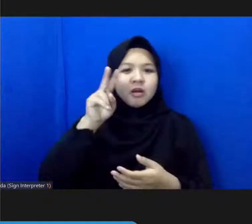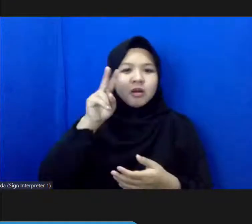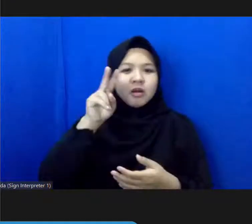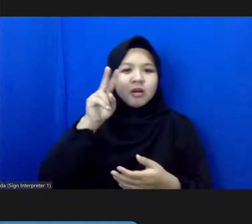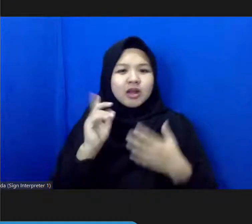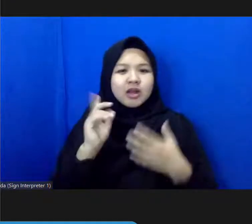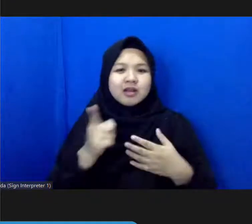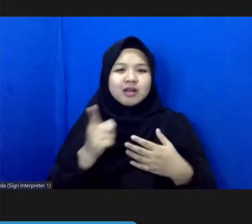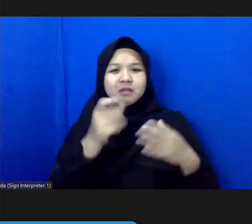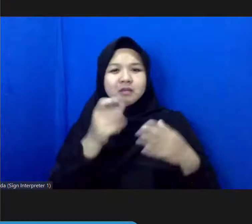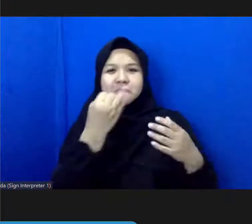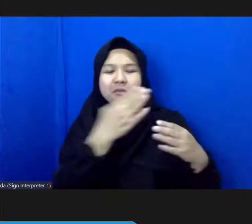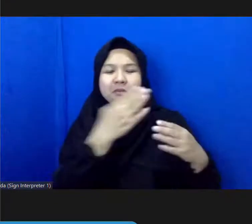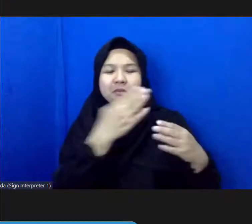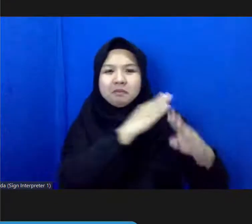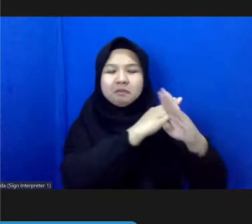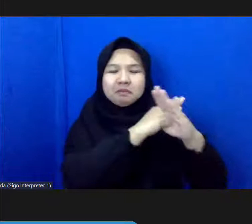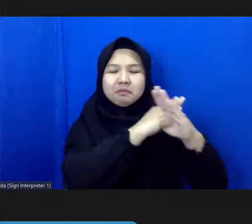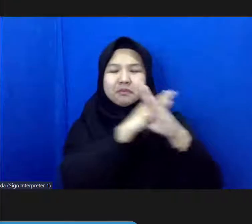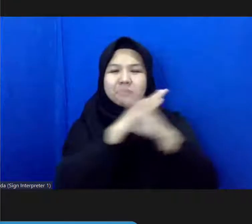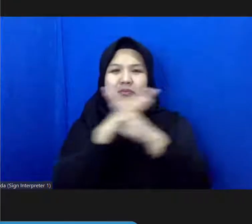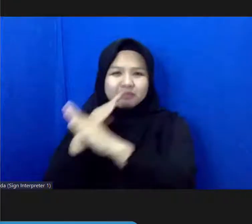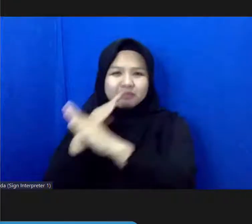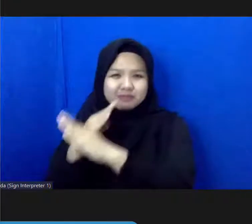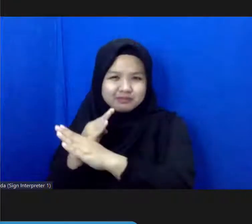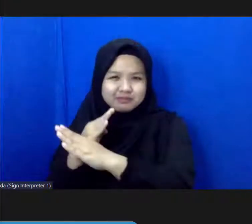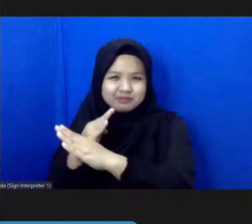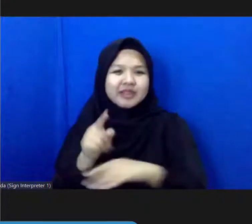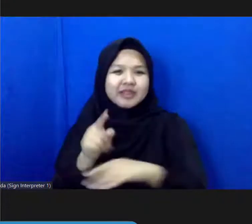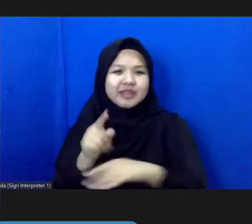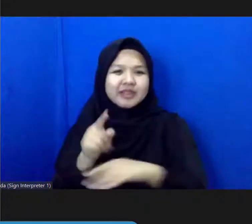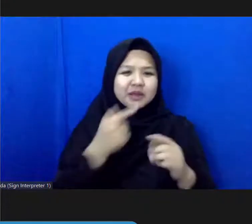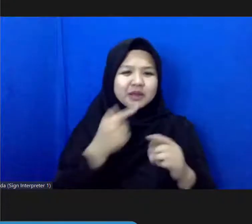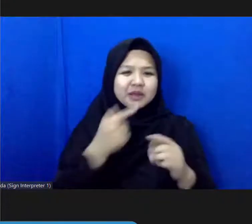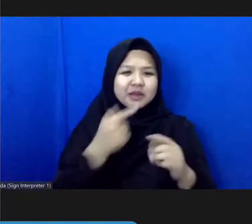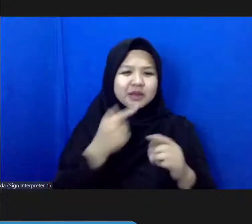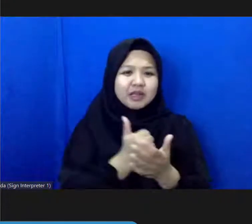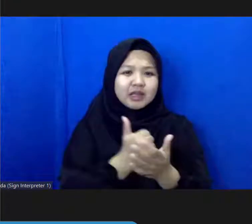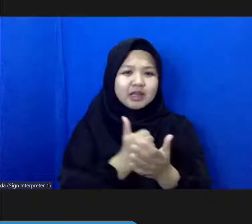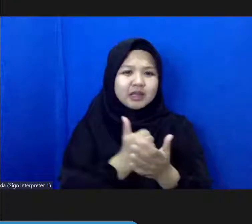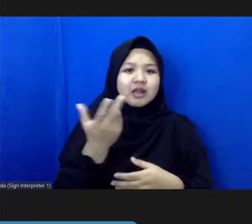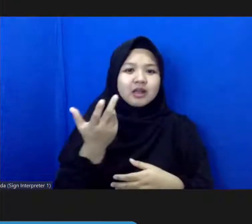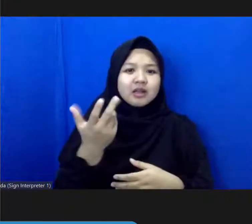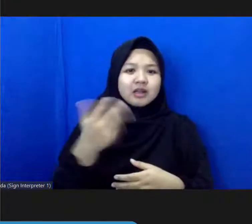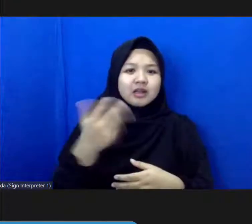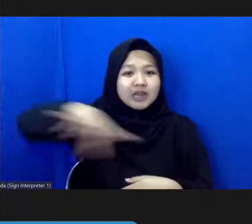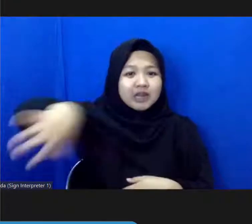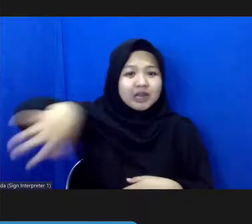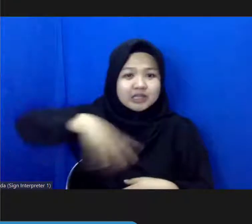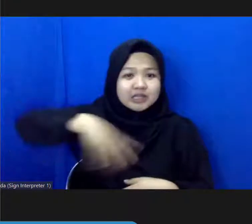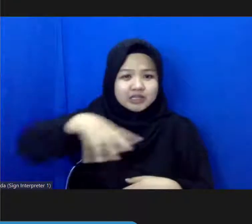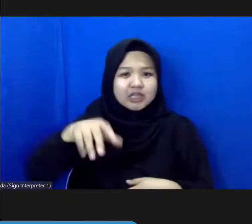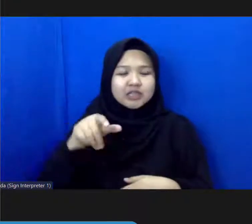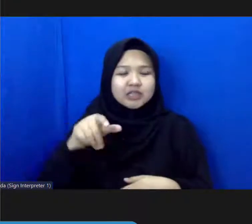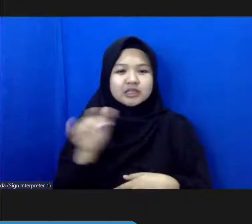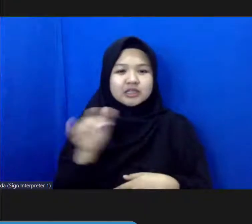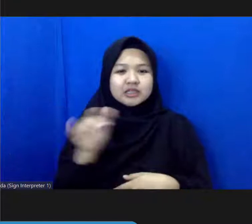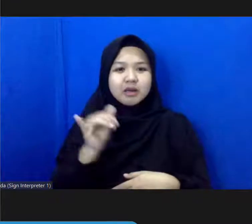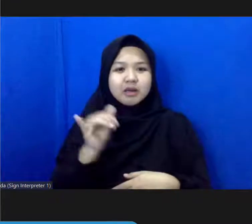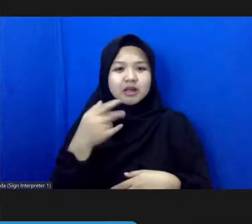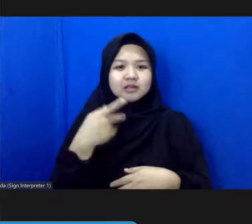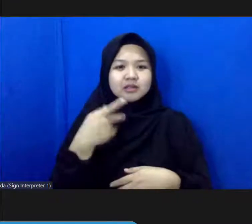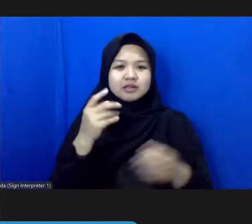etc. Sometimes it becomes like important, but not urgent. But I think it's still disaster